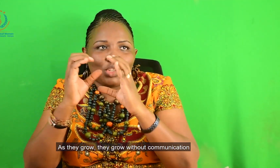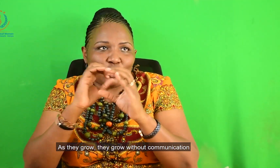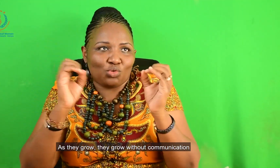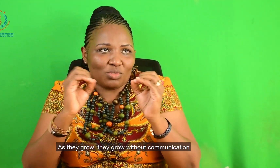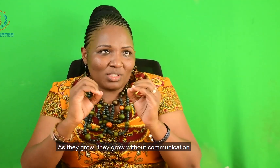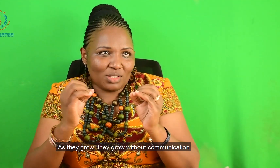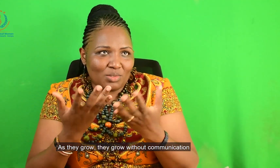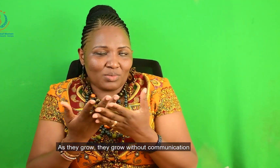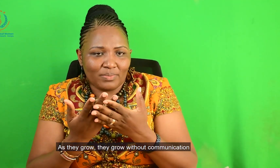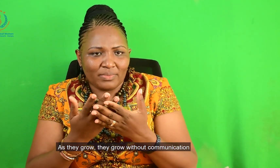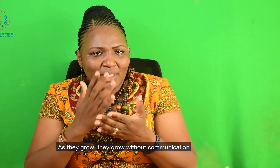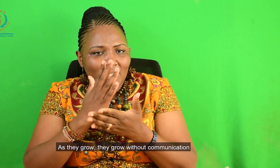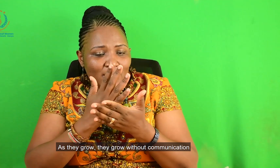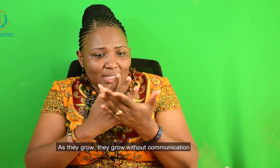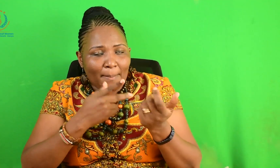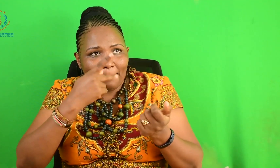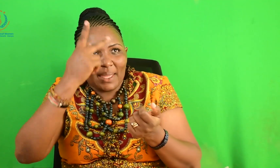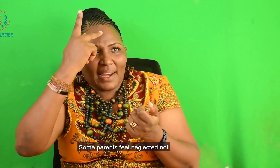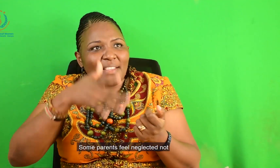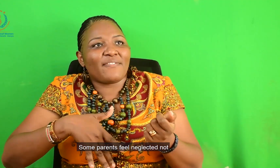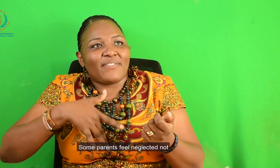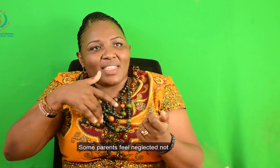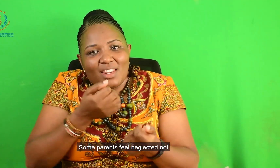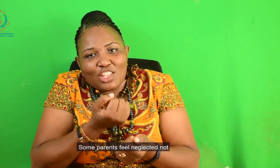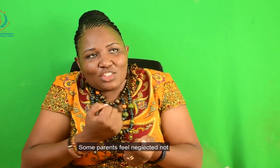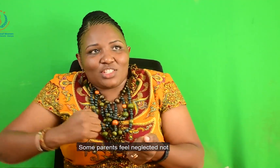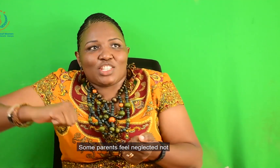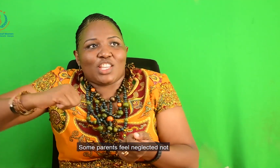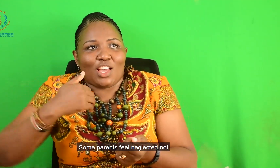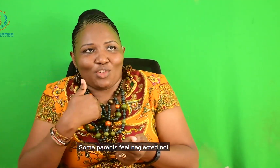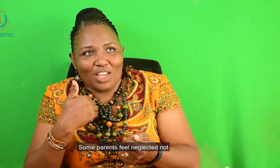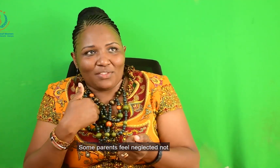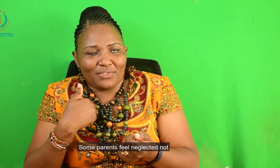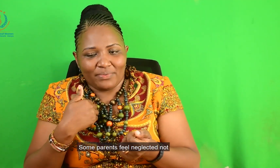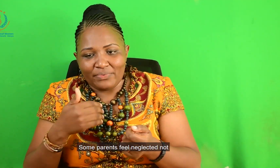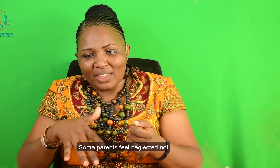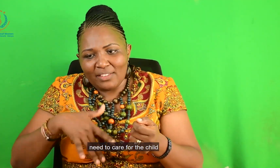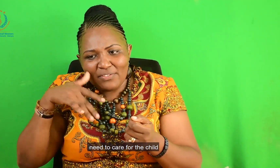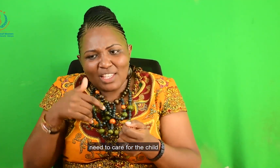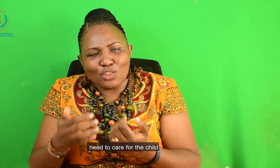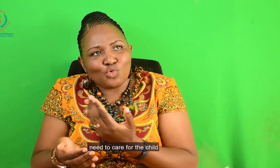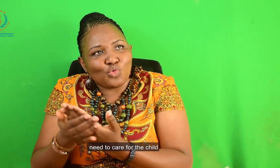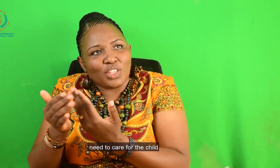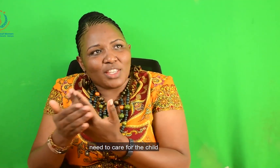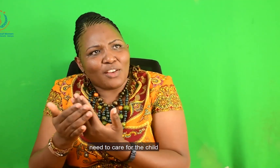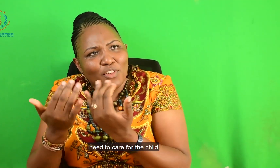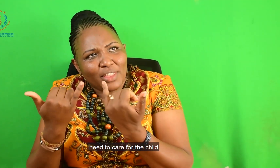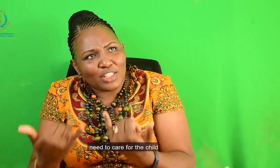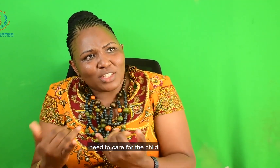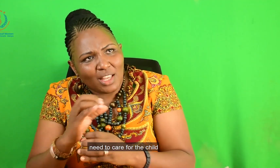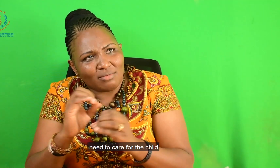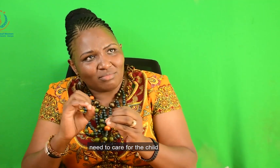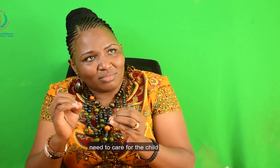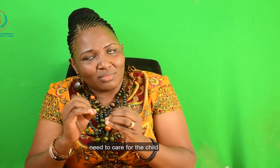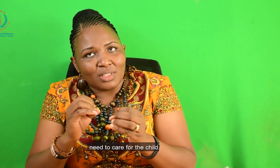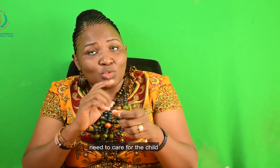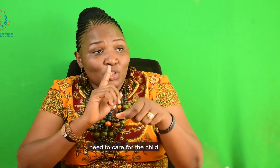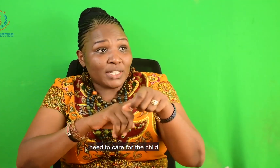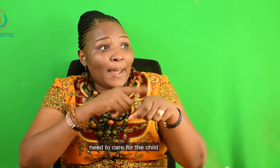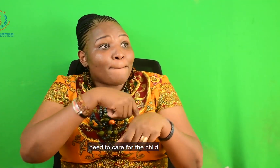without communication. Some parents feel neglected, there's no need to care for the child. When